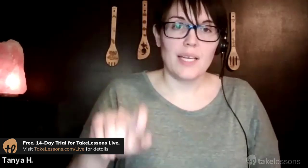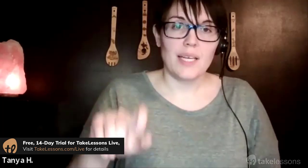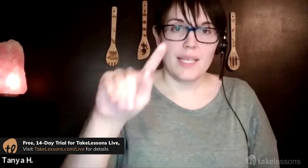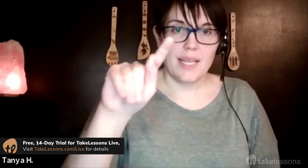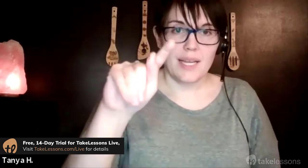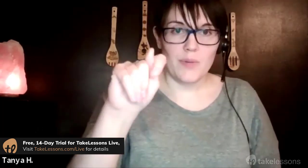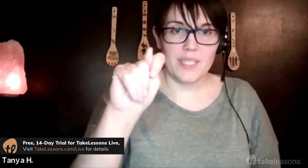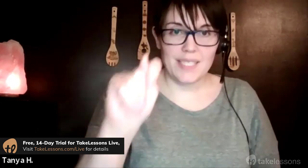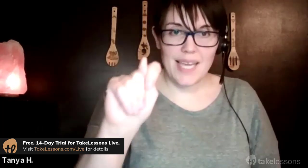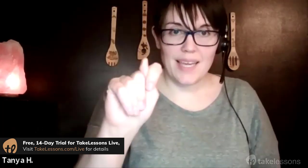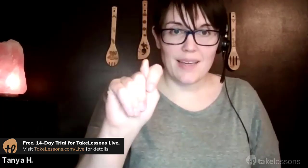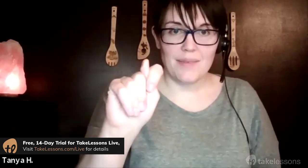Next one, T.